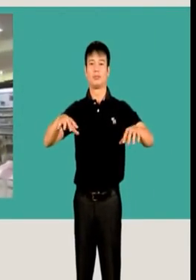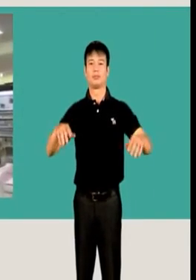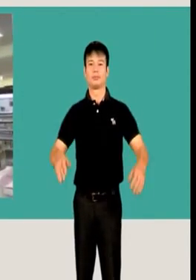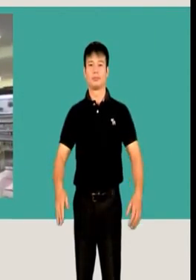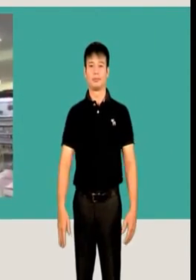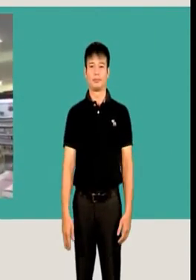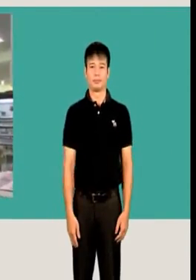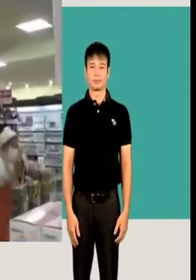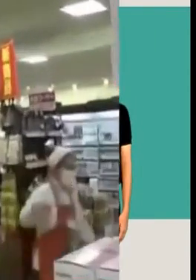earthquakes,